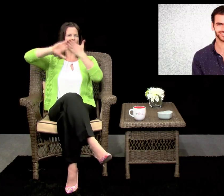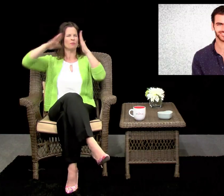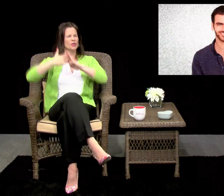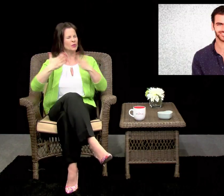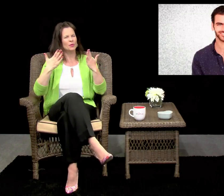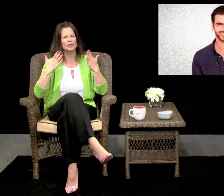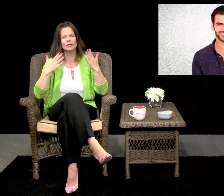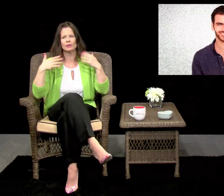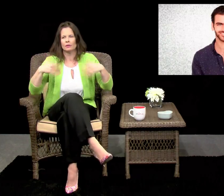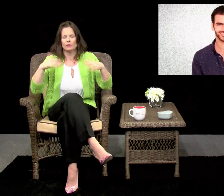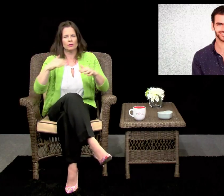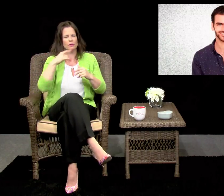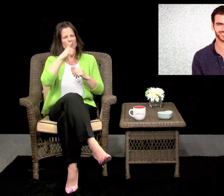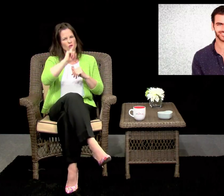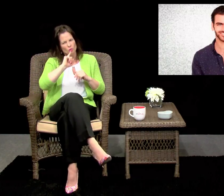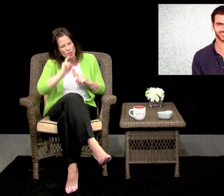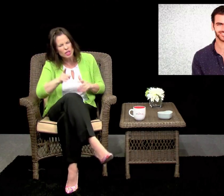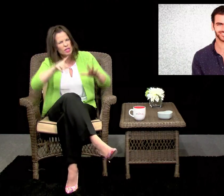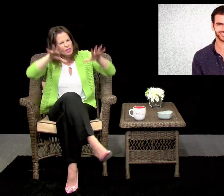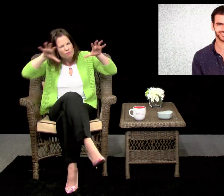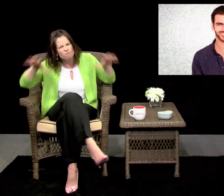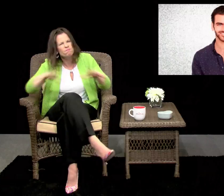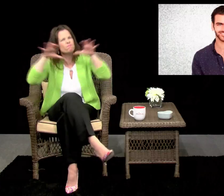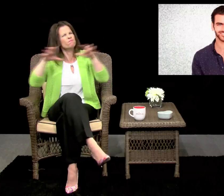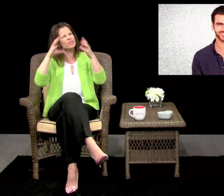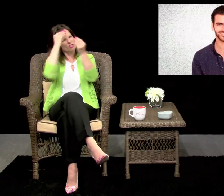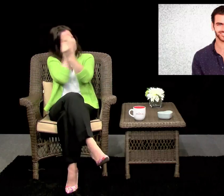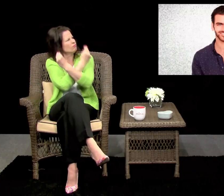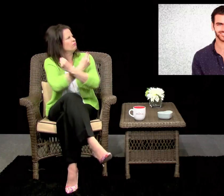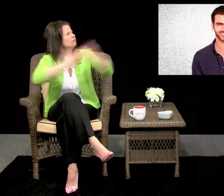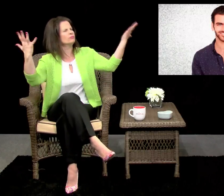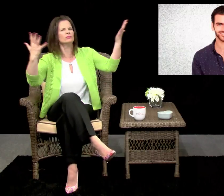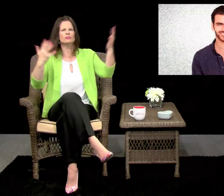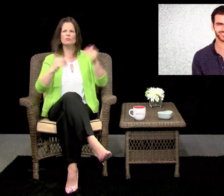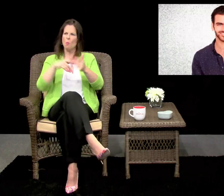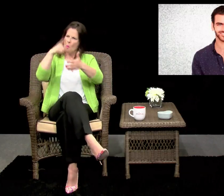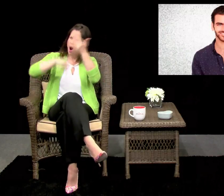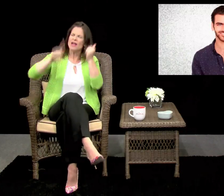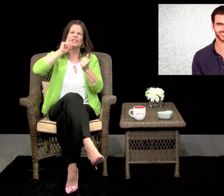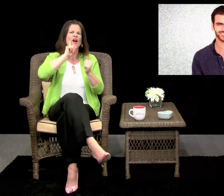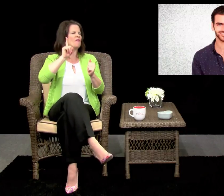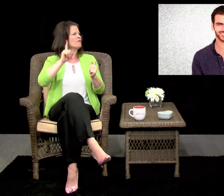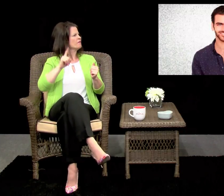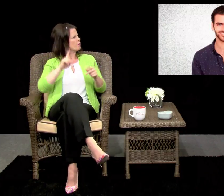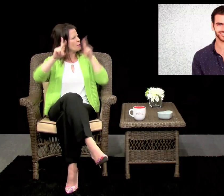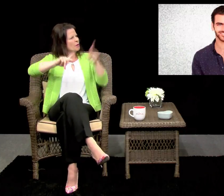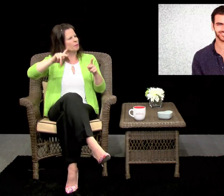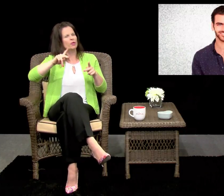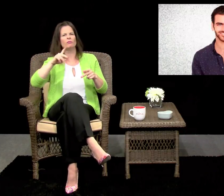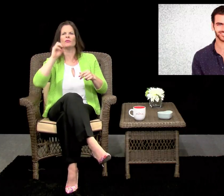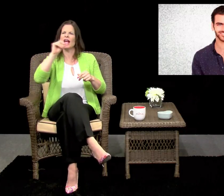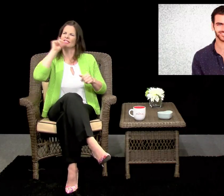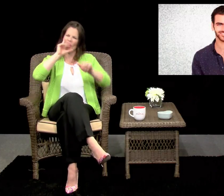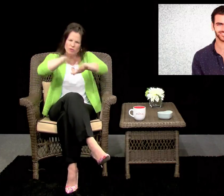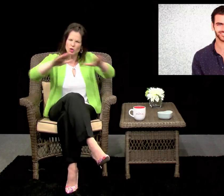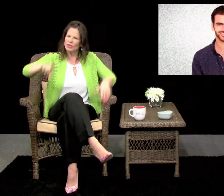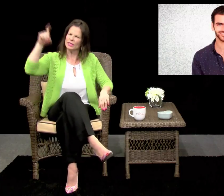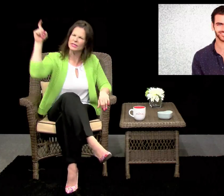He is, he really shows us what it is to be in a deaf community, what deaf people can